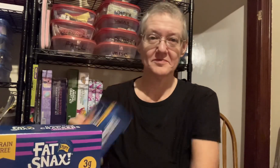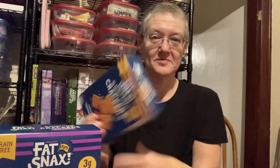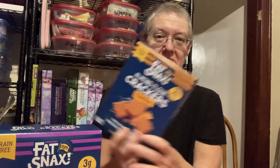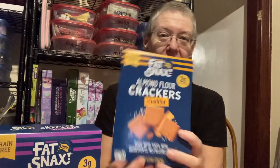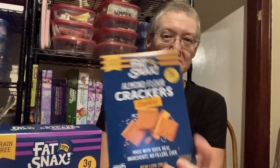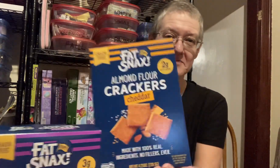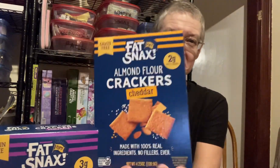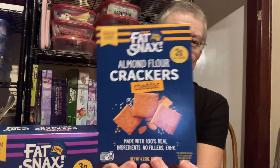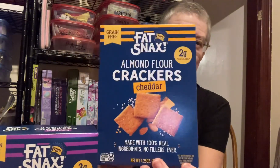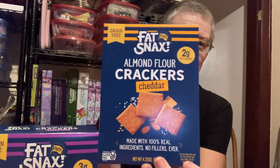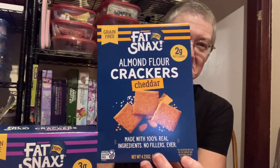and this one.